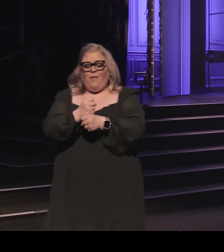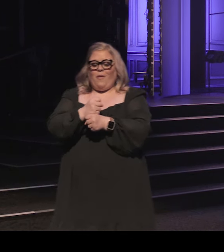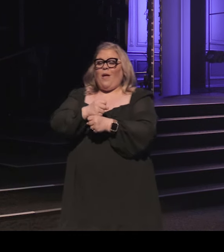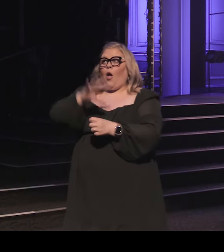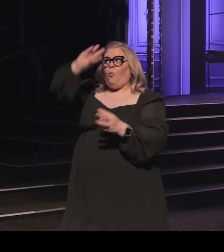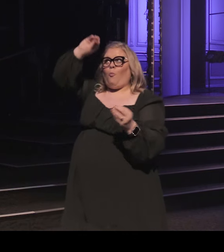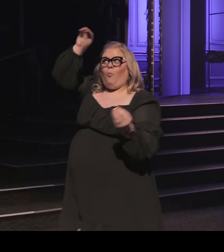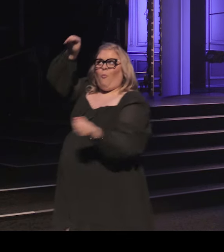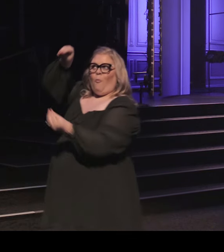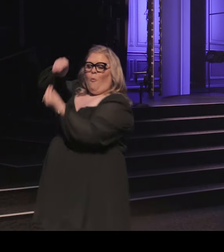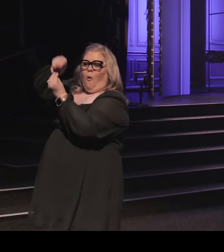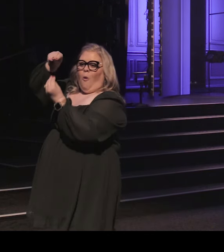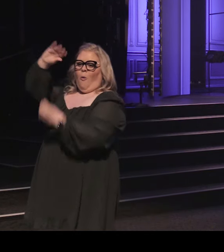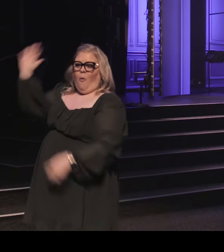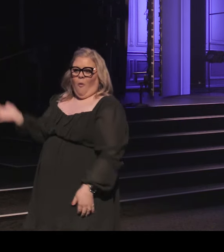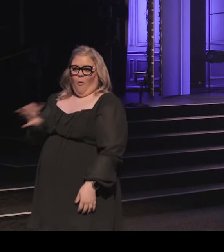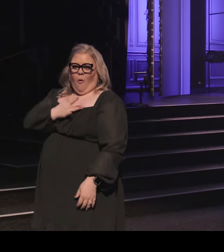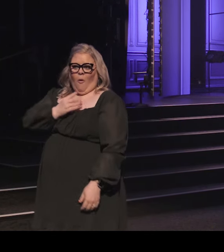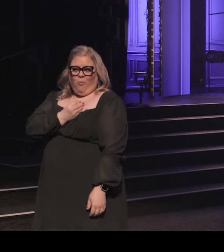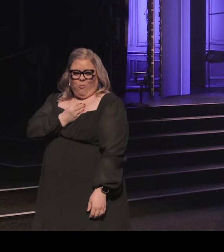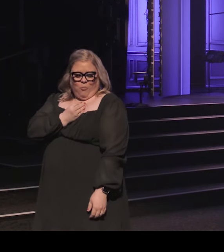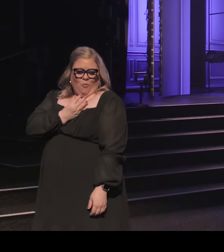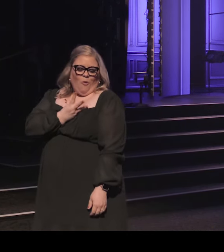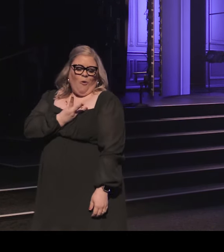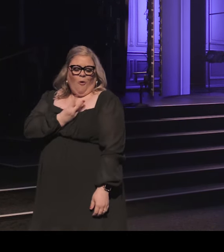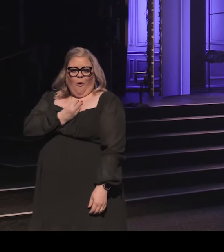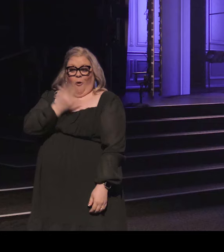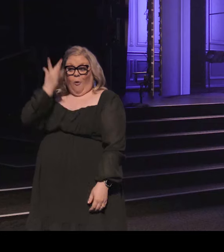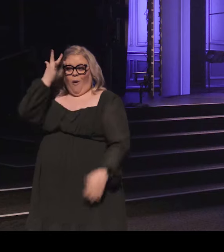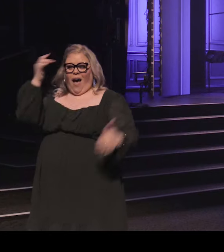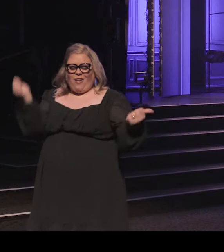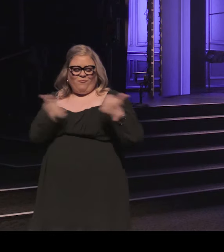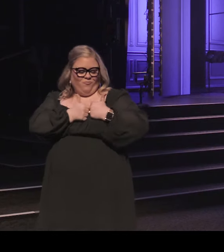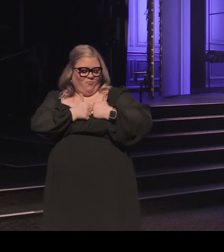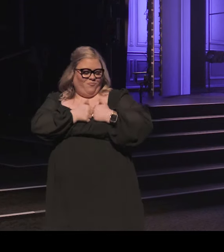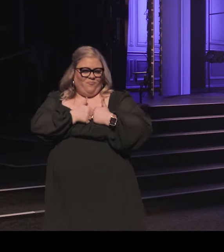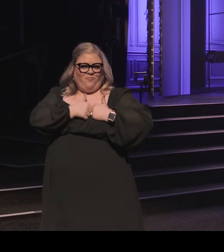There'll be much mistletoe and hearts will be glowing when